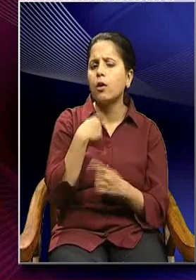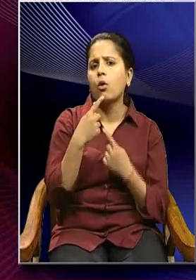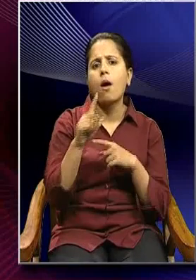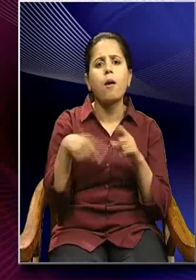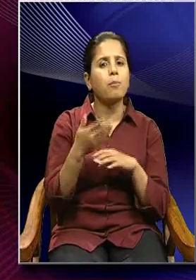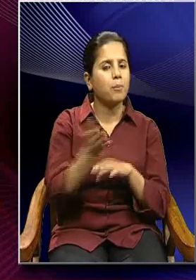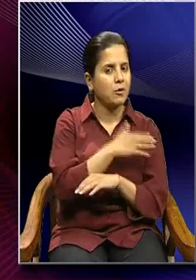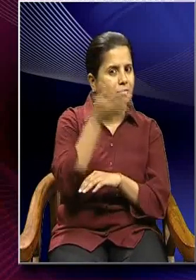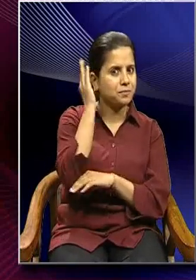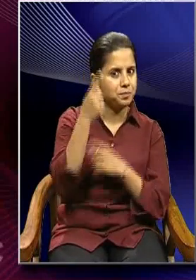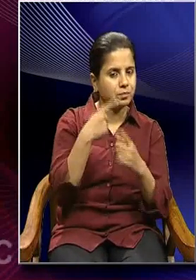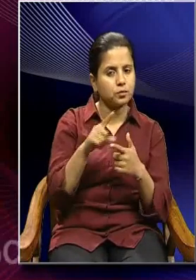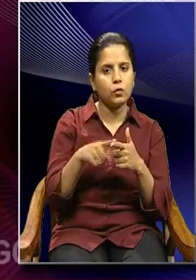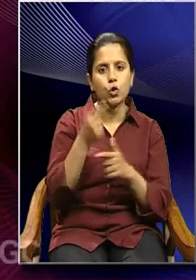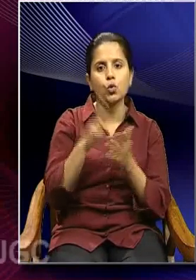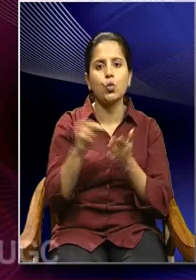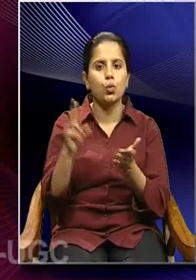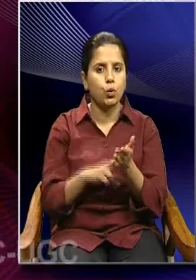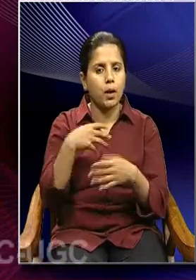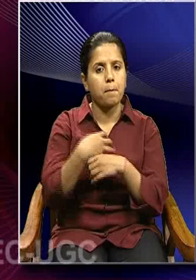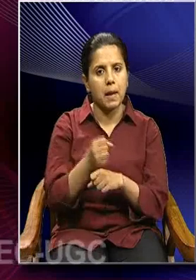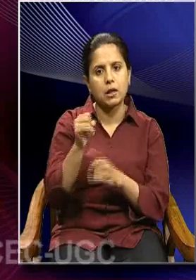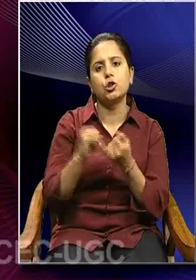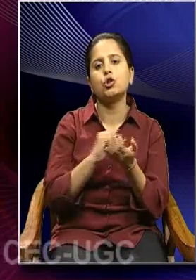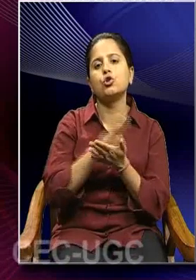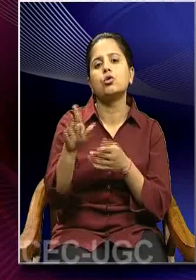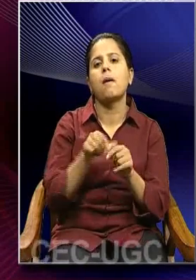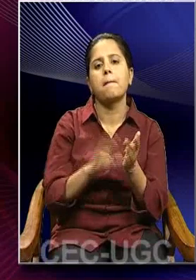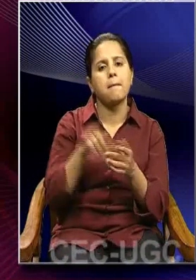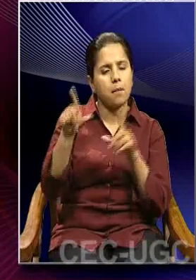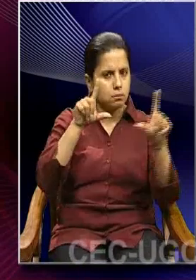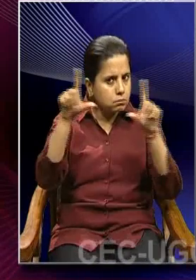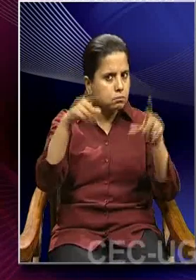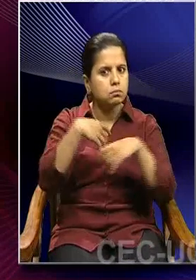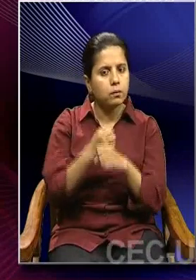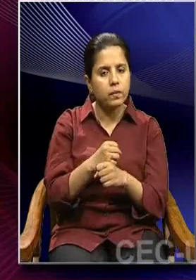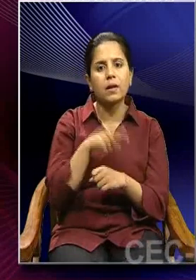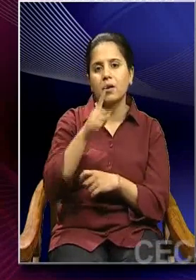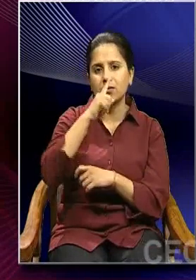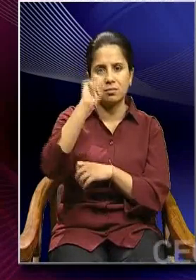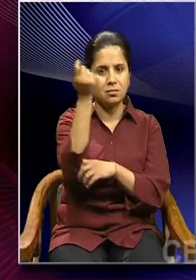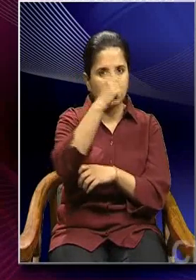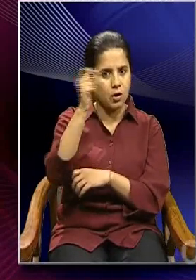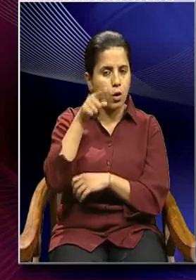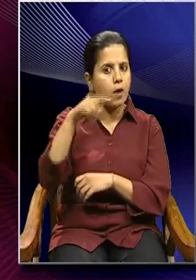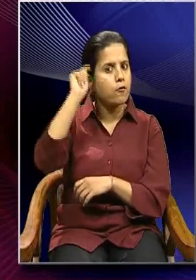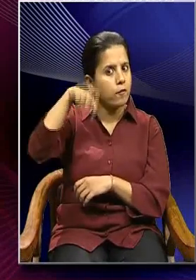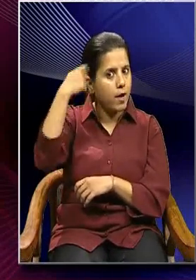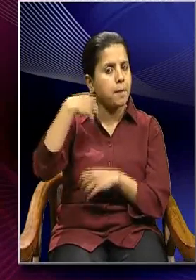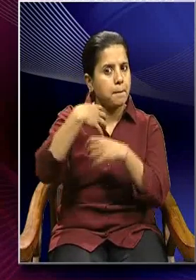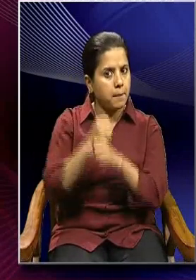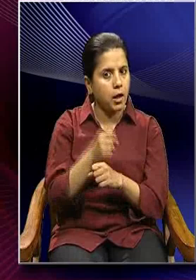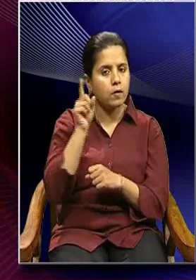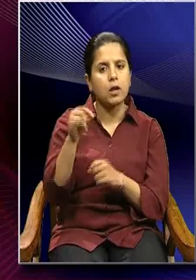earlier lecture was Junoon, which was made by Sham Benegal, and Jhansi Ki Rani again was a film which was made